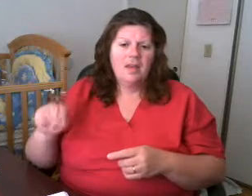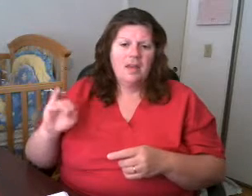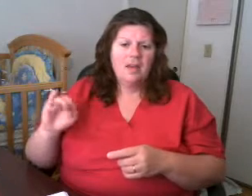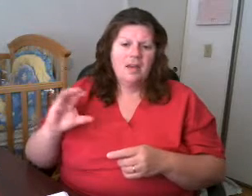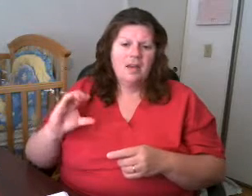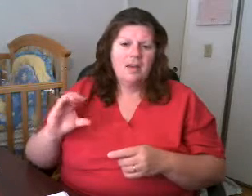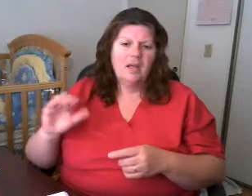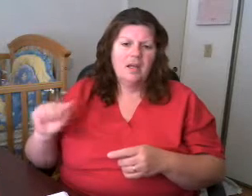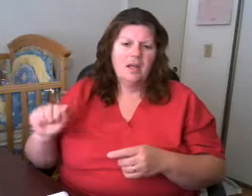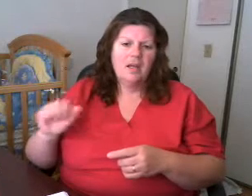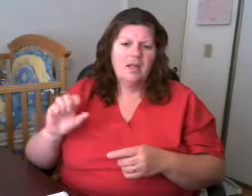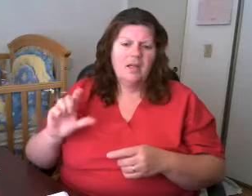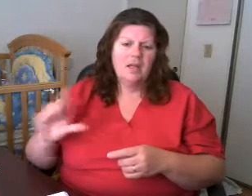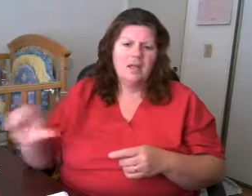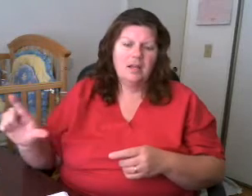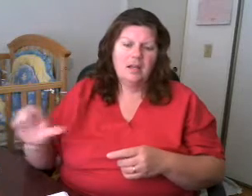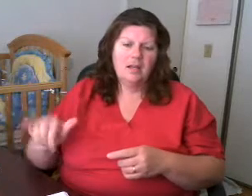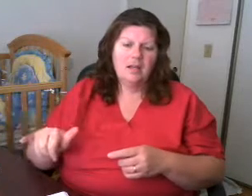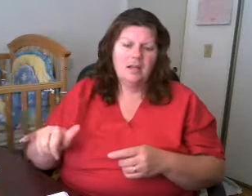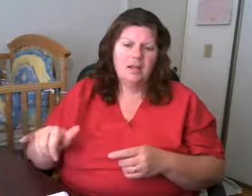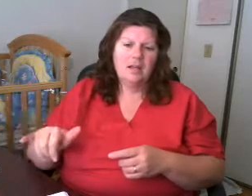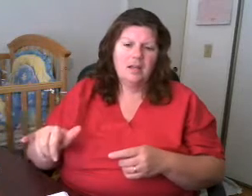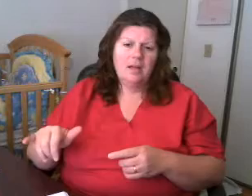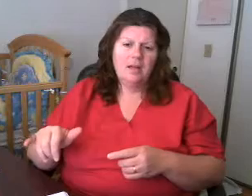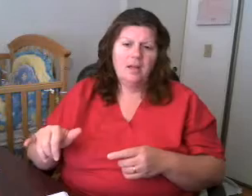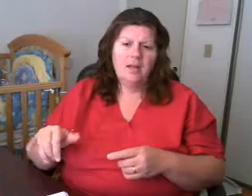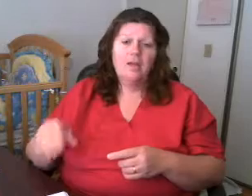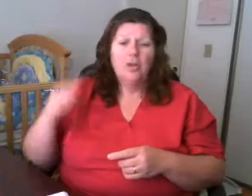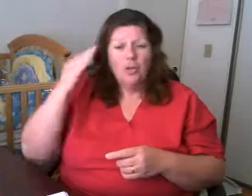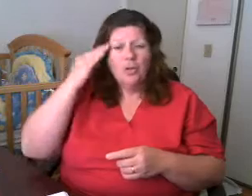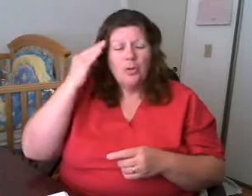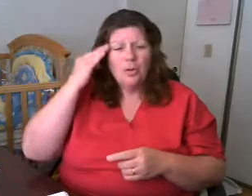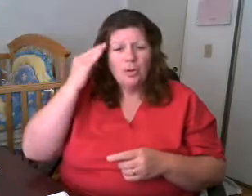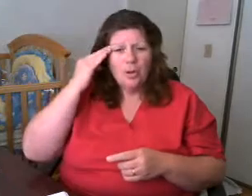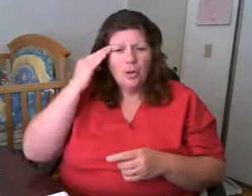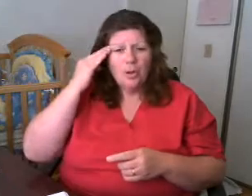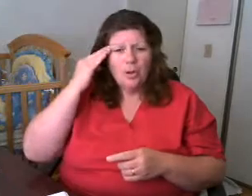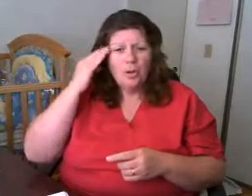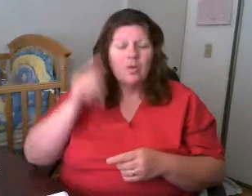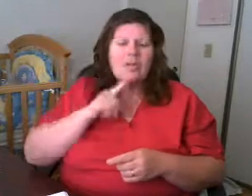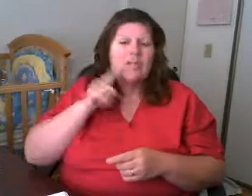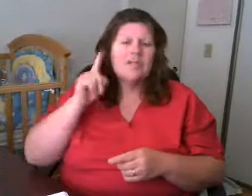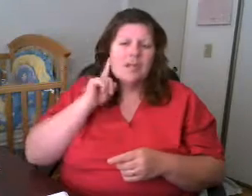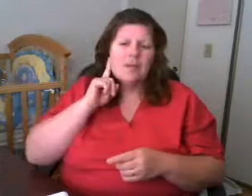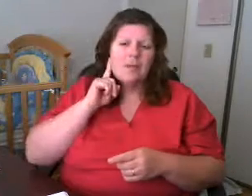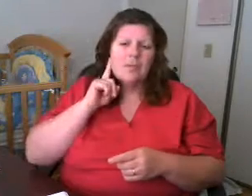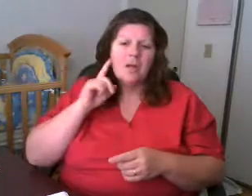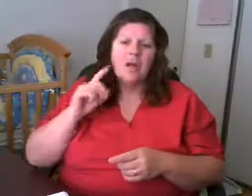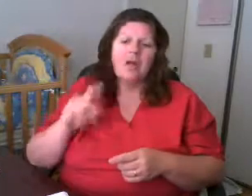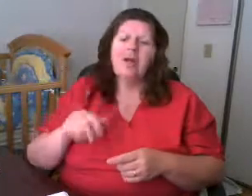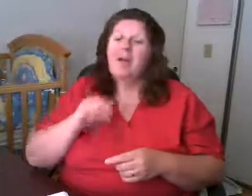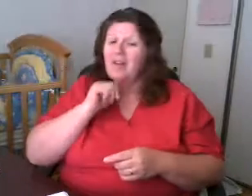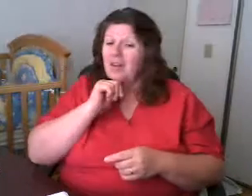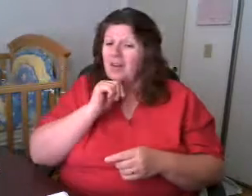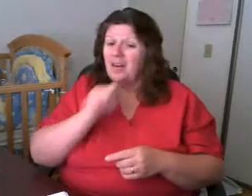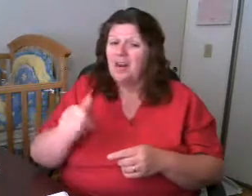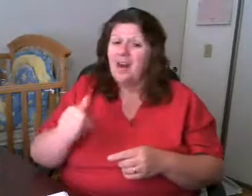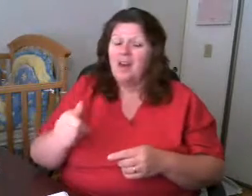not all from the same cultural background. They are not all from the same ethnic background, nor are your hearing